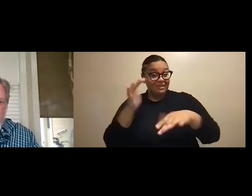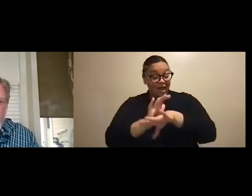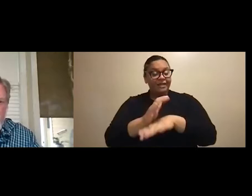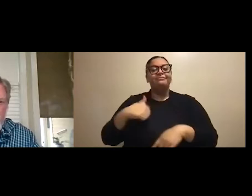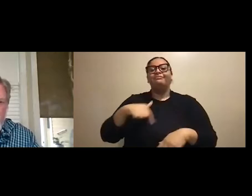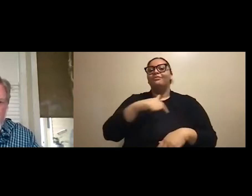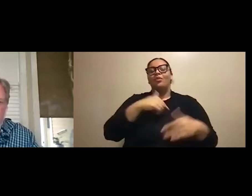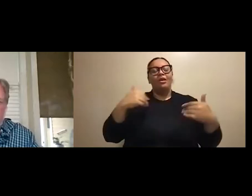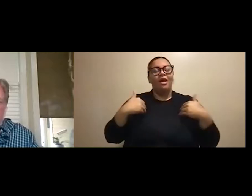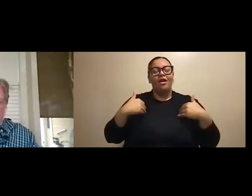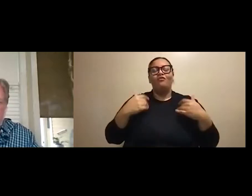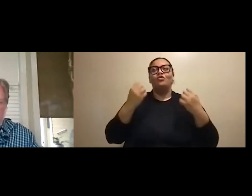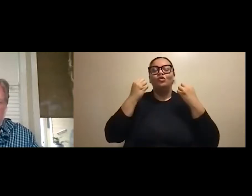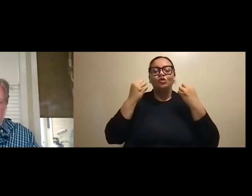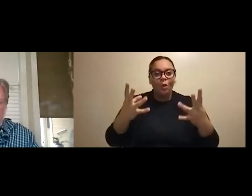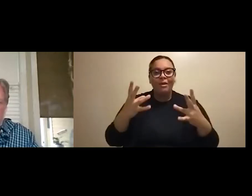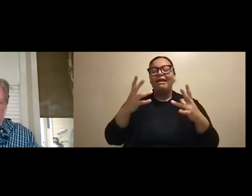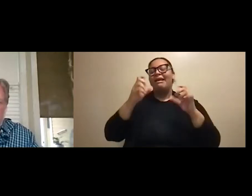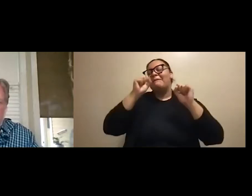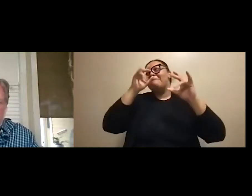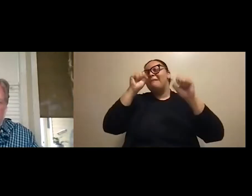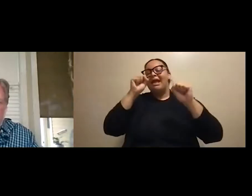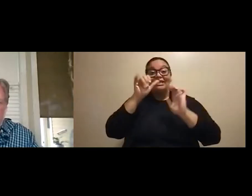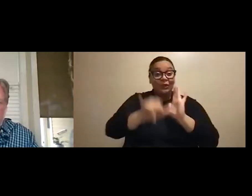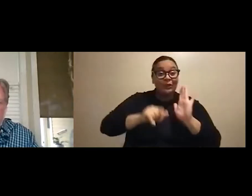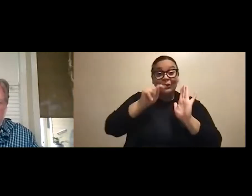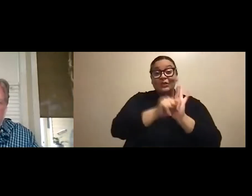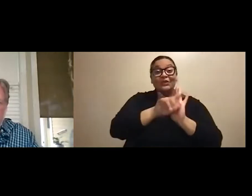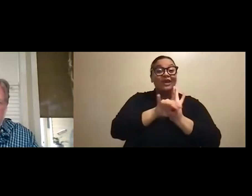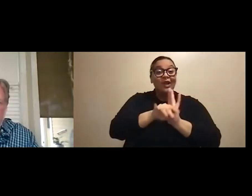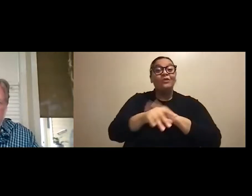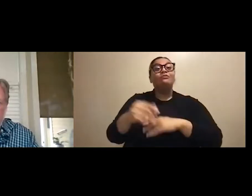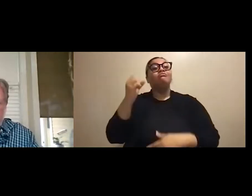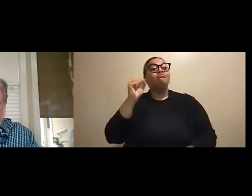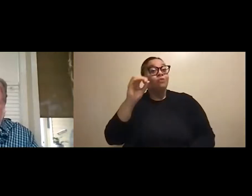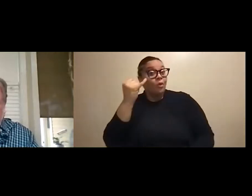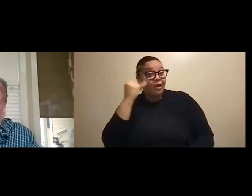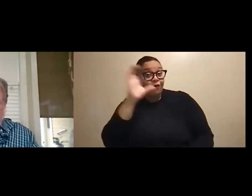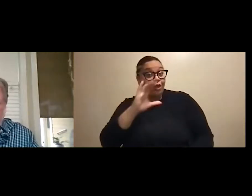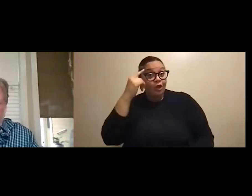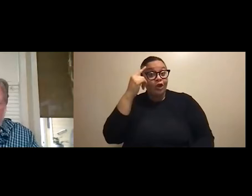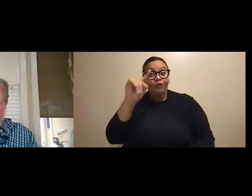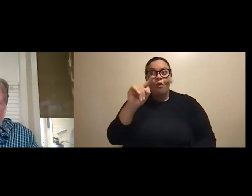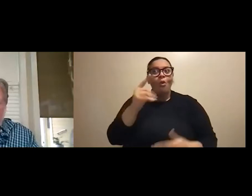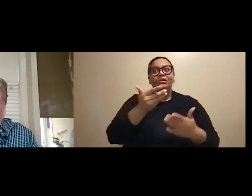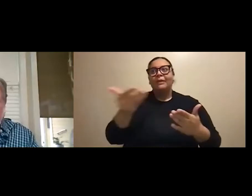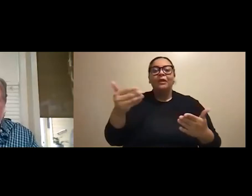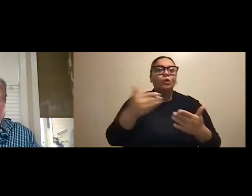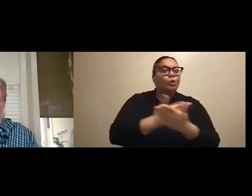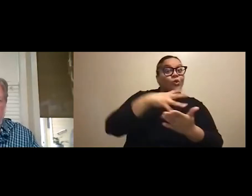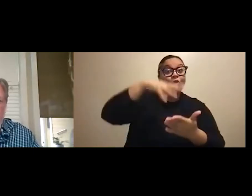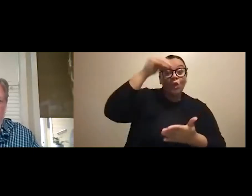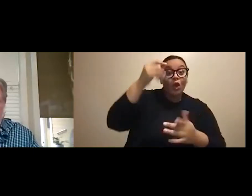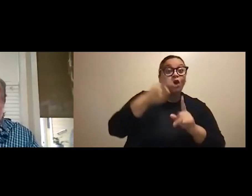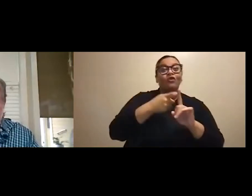much really great informative content on our YouTube page. So if you're looking to learn something new, anywhere from